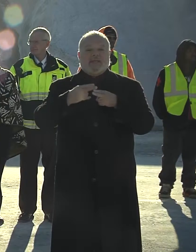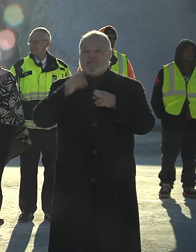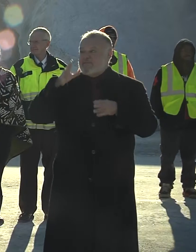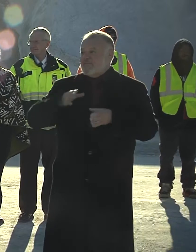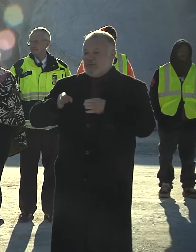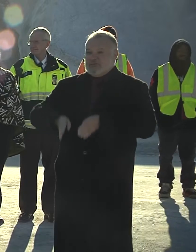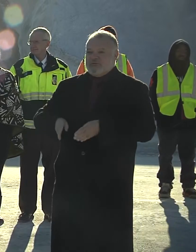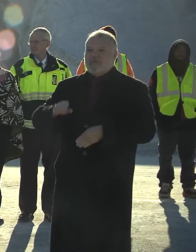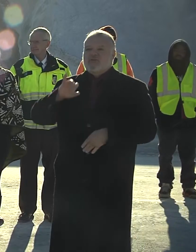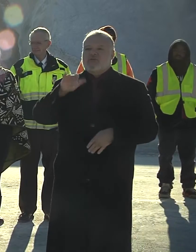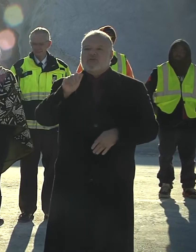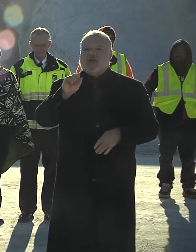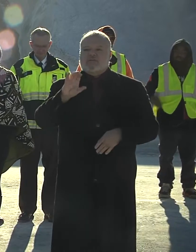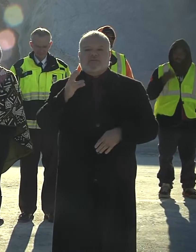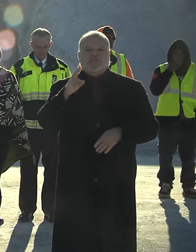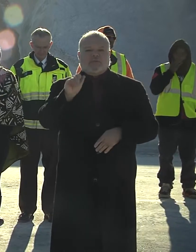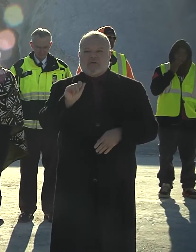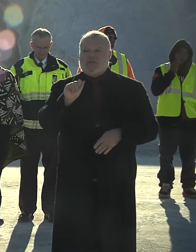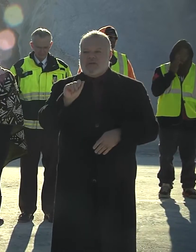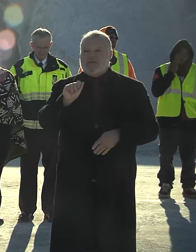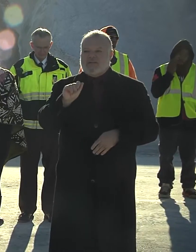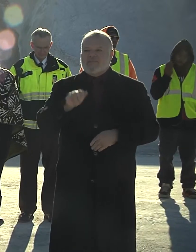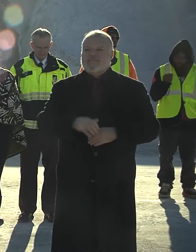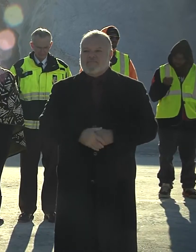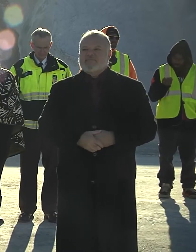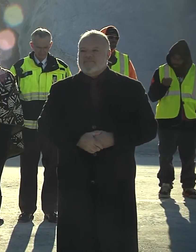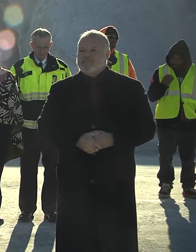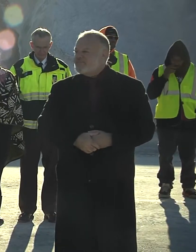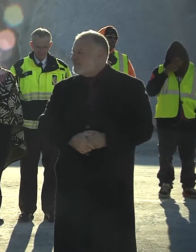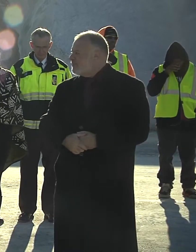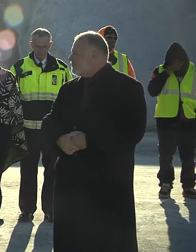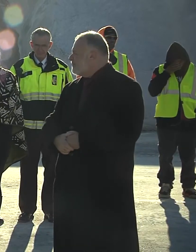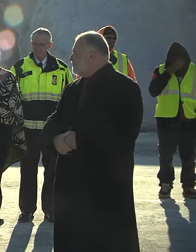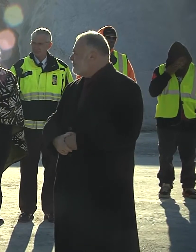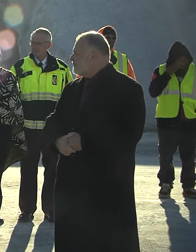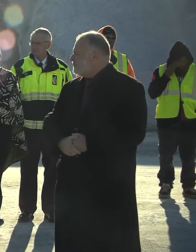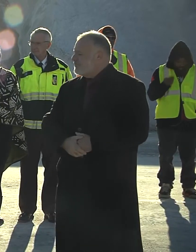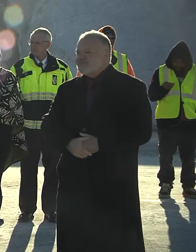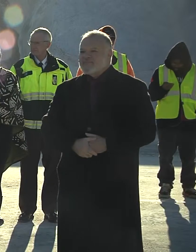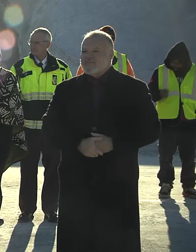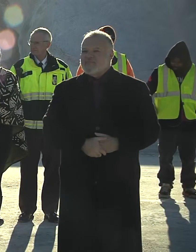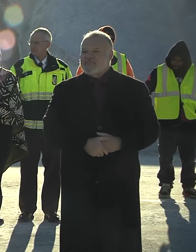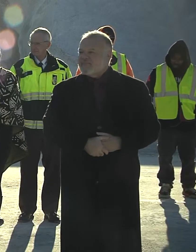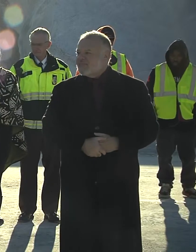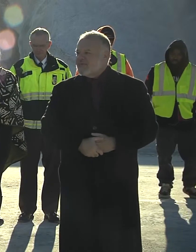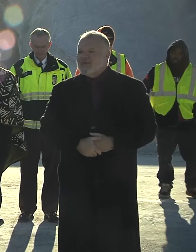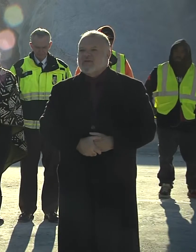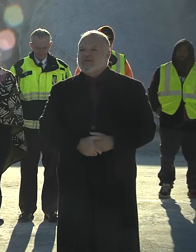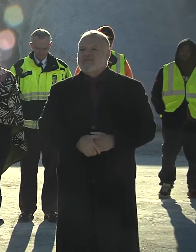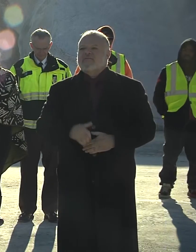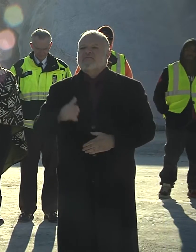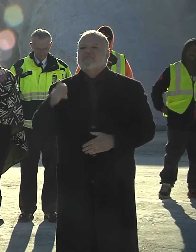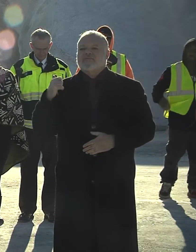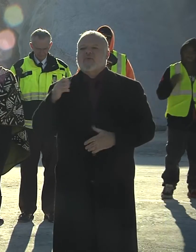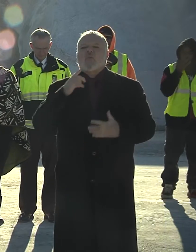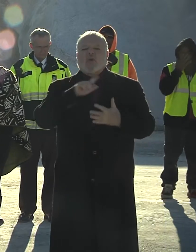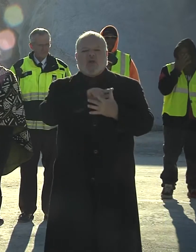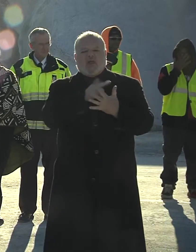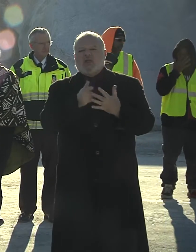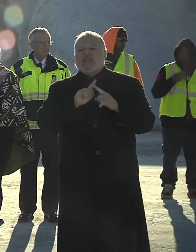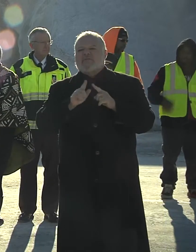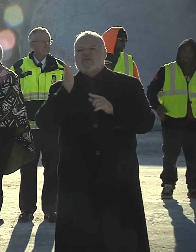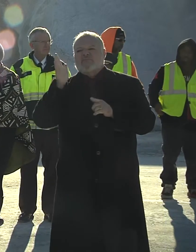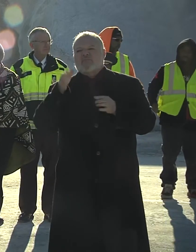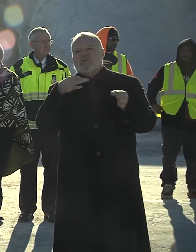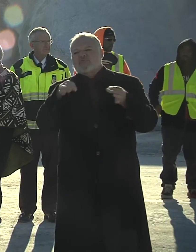Malore, Chief of Housing Sheila Dillon, Reverend Mariama, Chief of Environment, Energy and Open Space, Reverend Mariama White Hammond, and then we'll open up to questions, and any